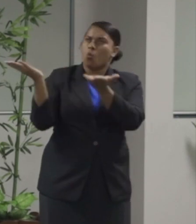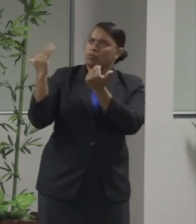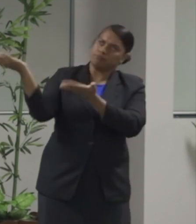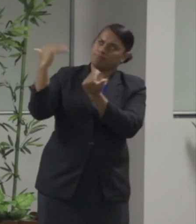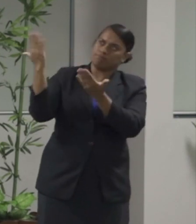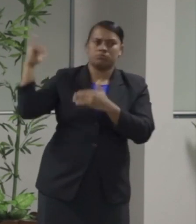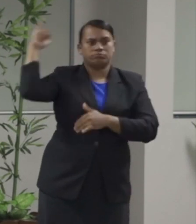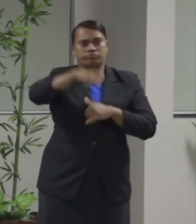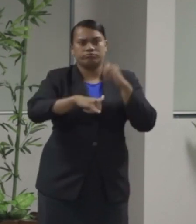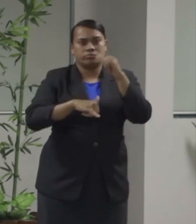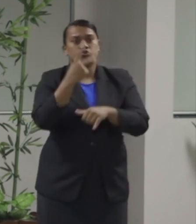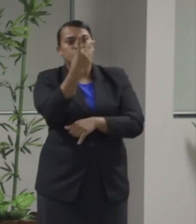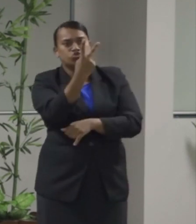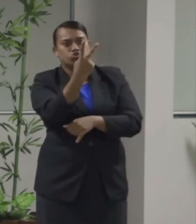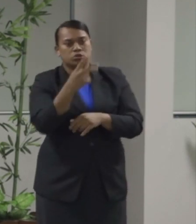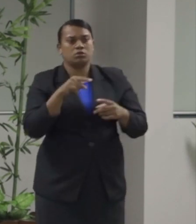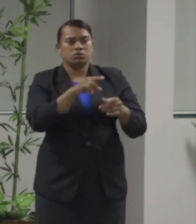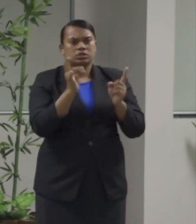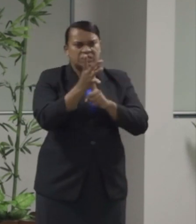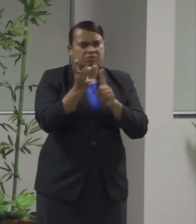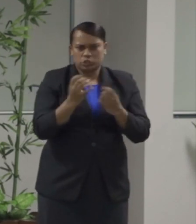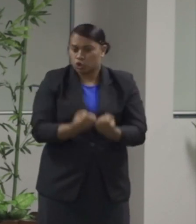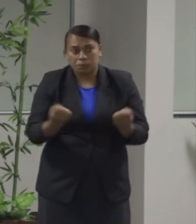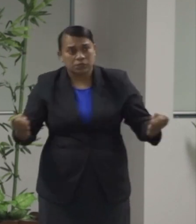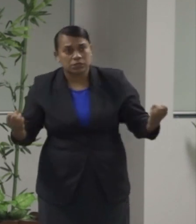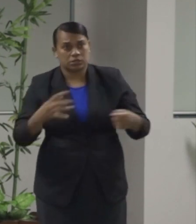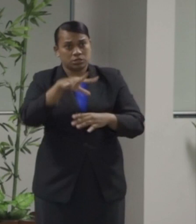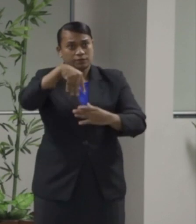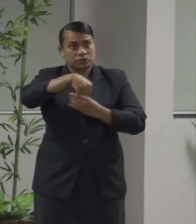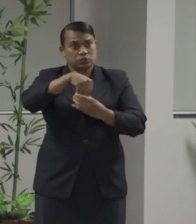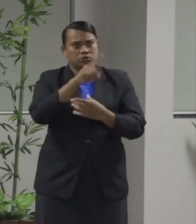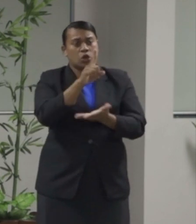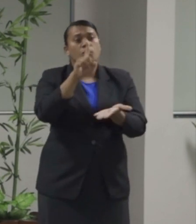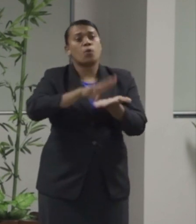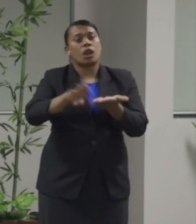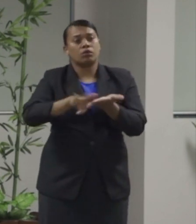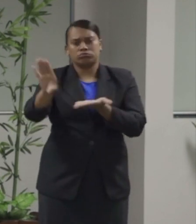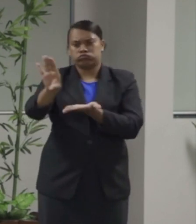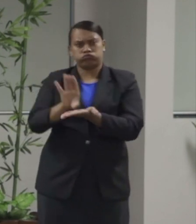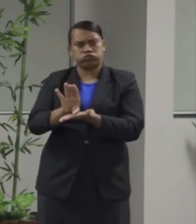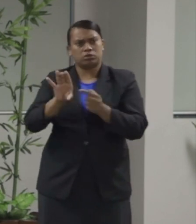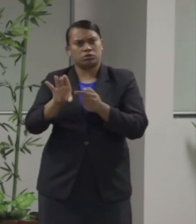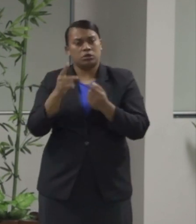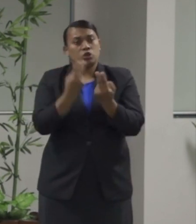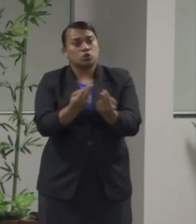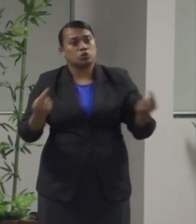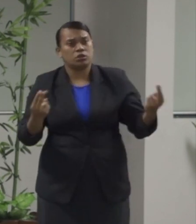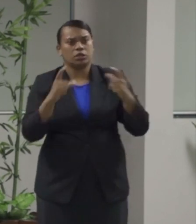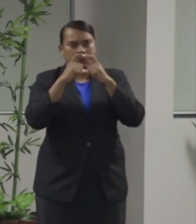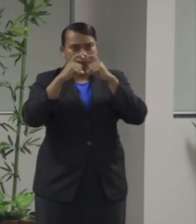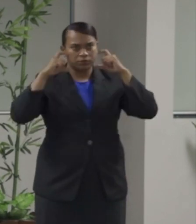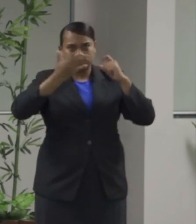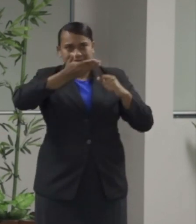some essential supplies, including $1 million worth of personal protective equipment like masks, gowns,